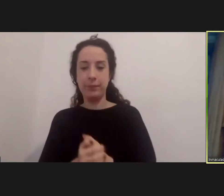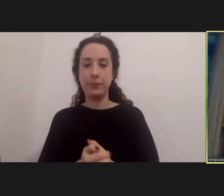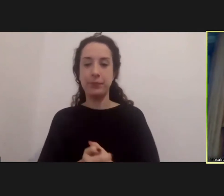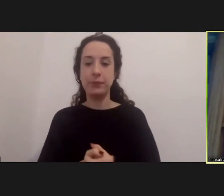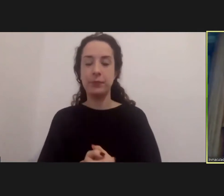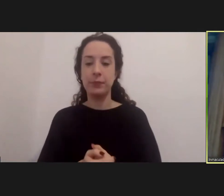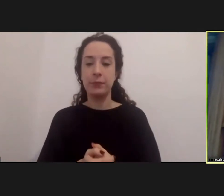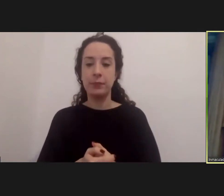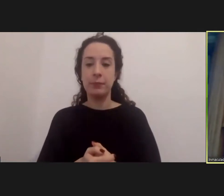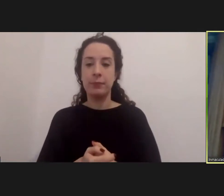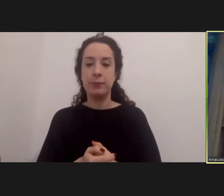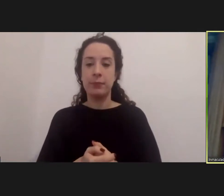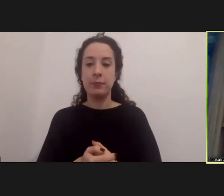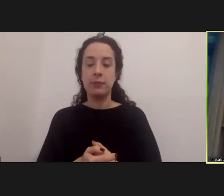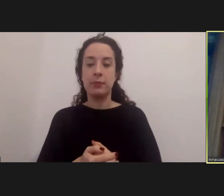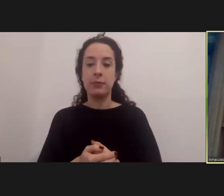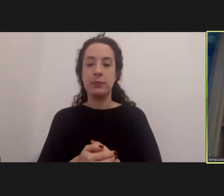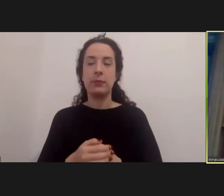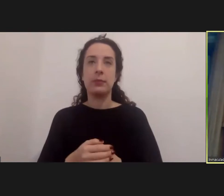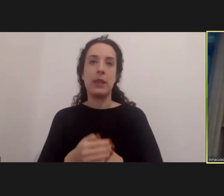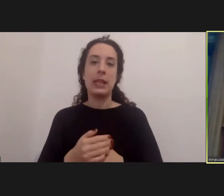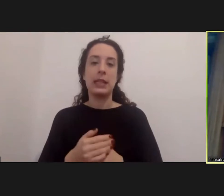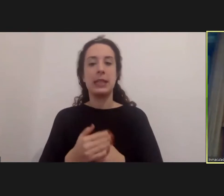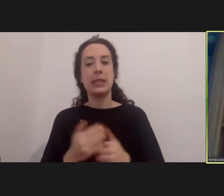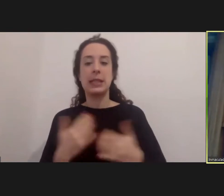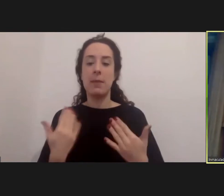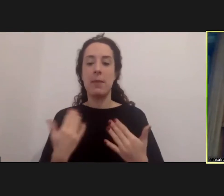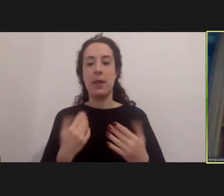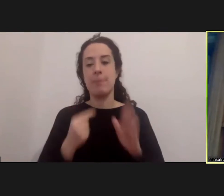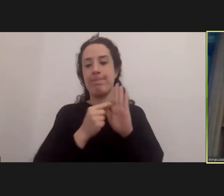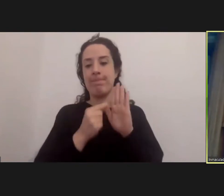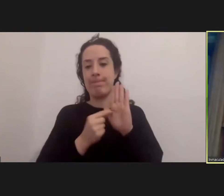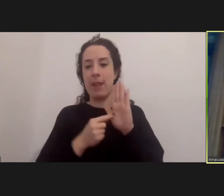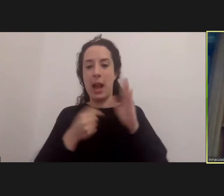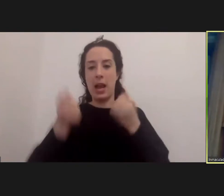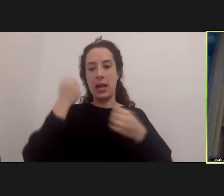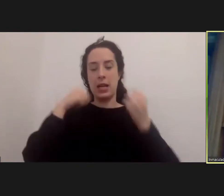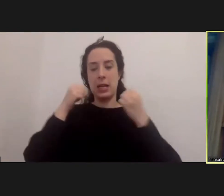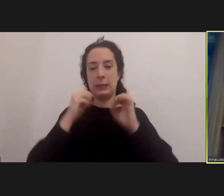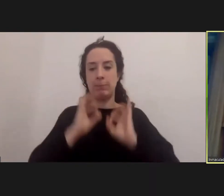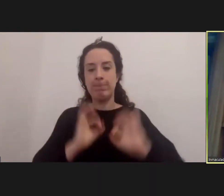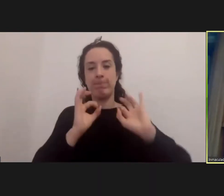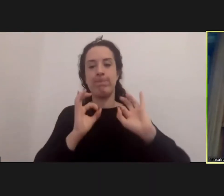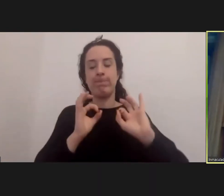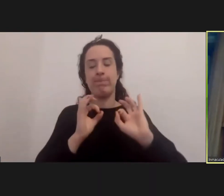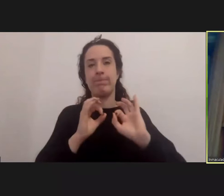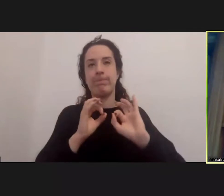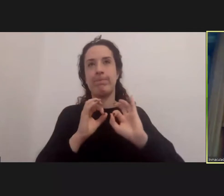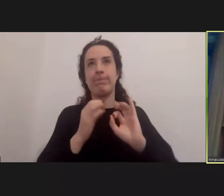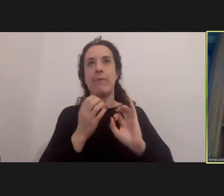let's say specific actions like the evaluation of the Web Accessibility